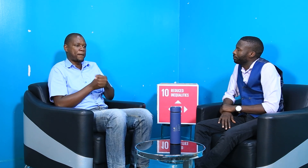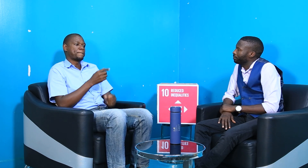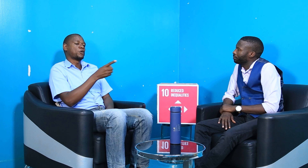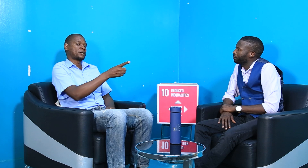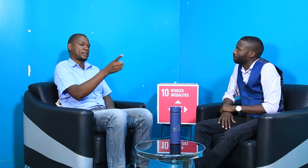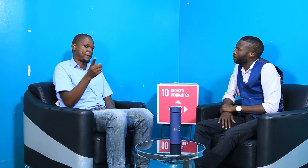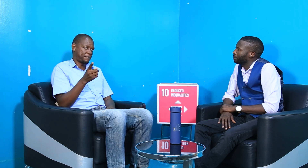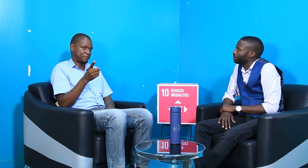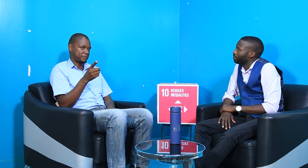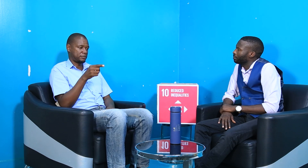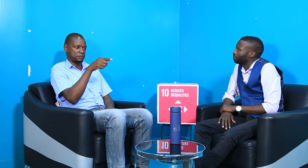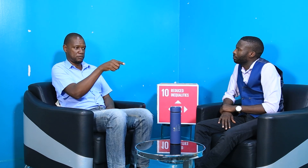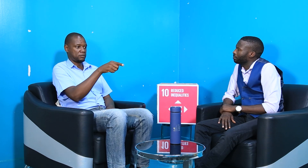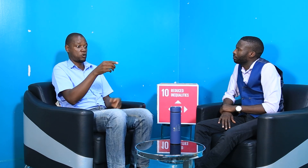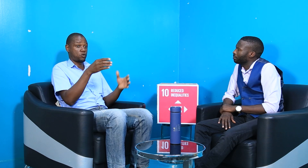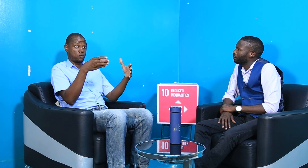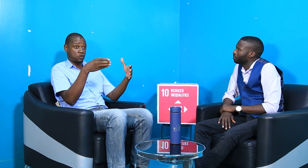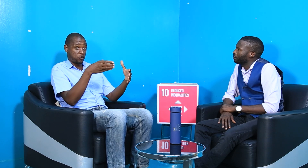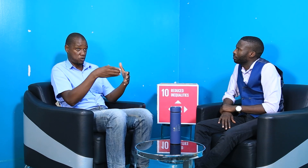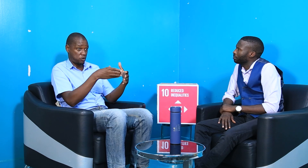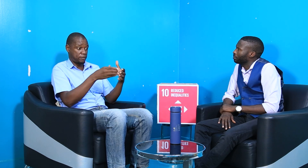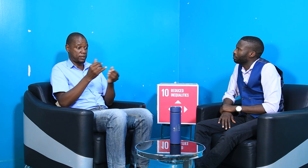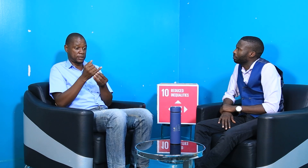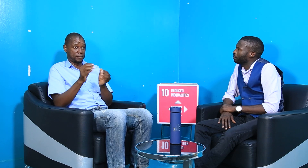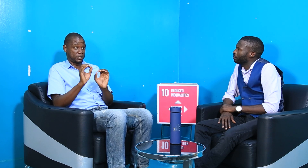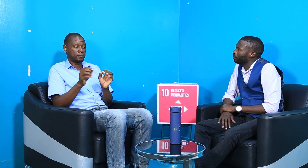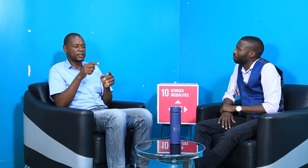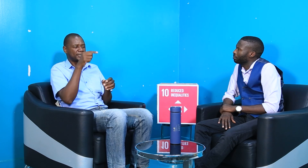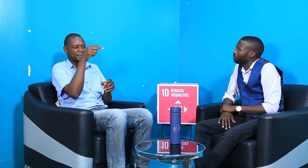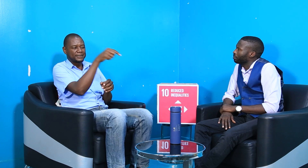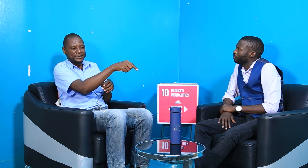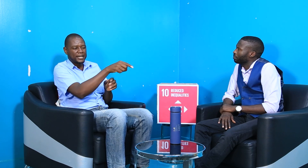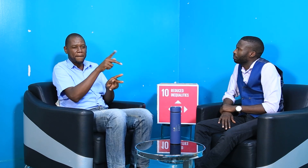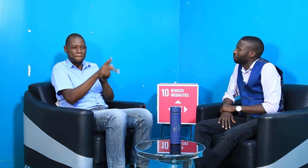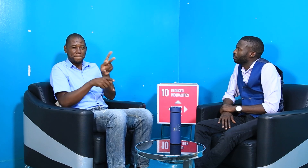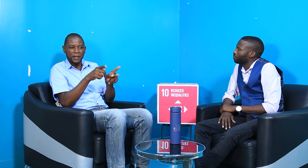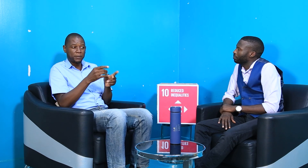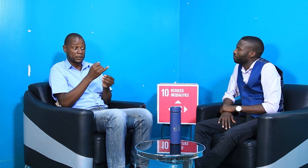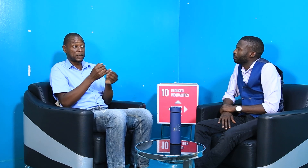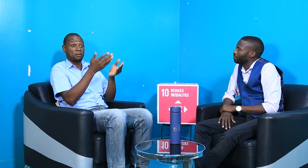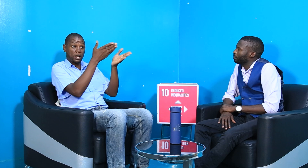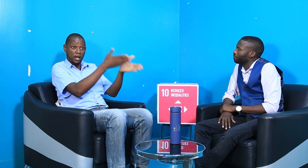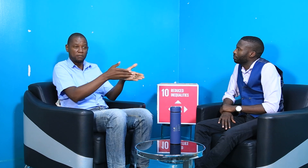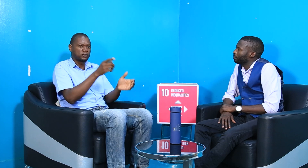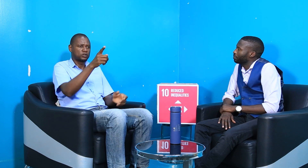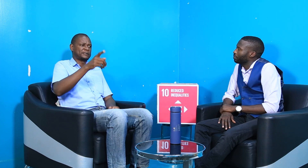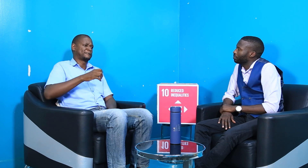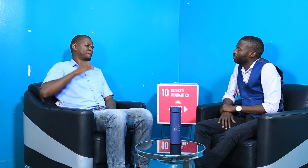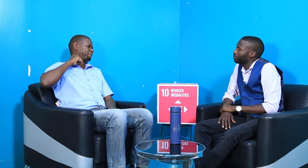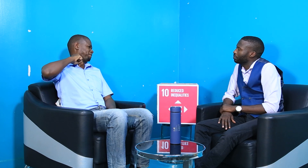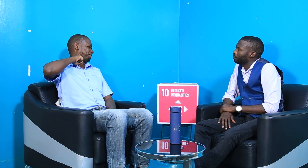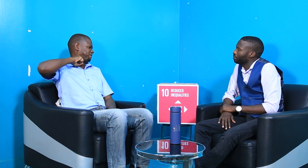give care to that person and support them. This group of people who do not have